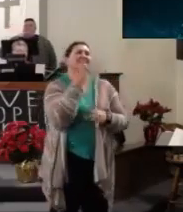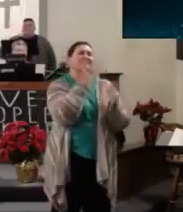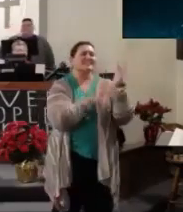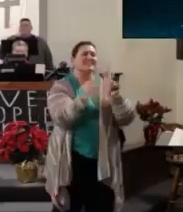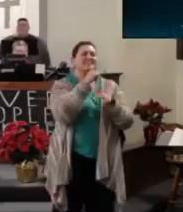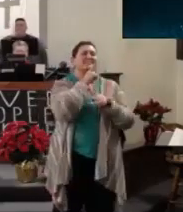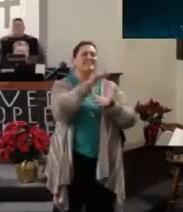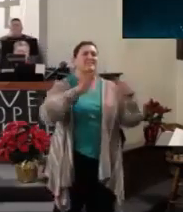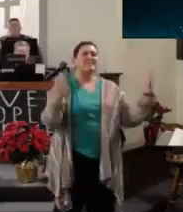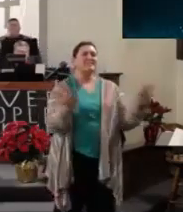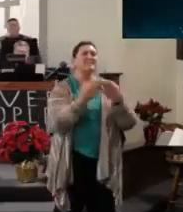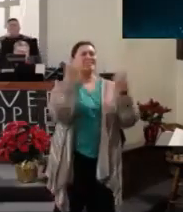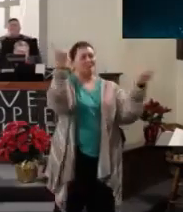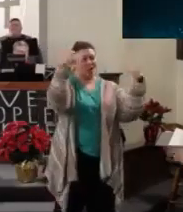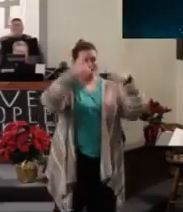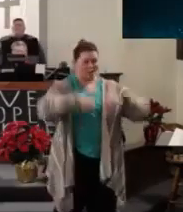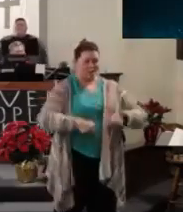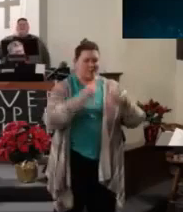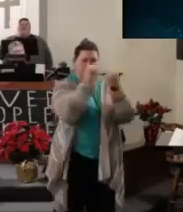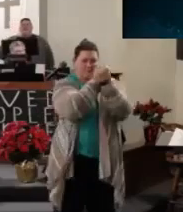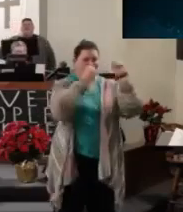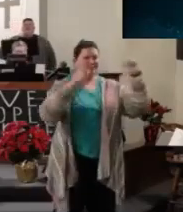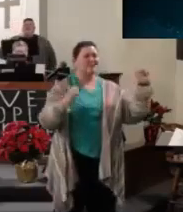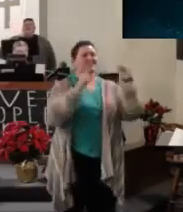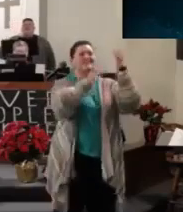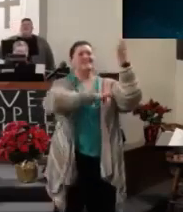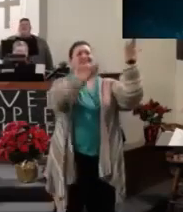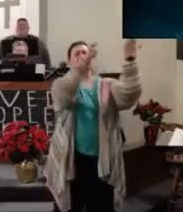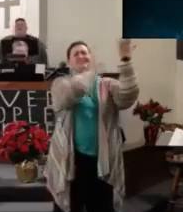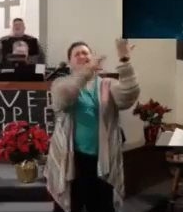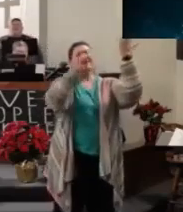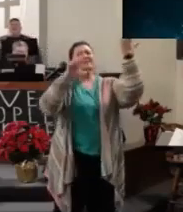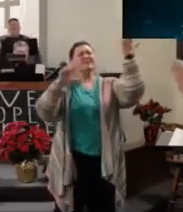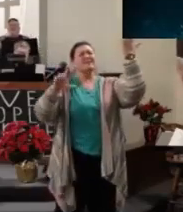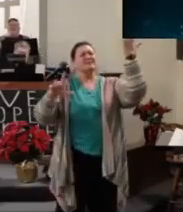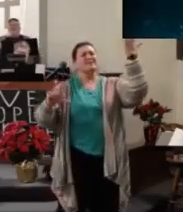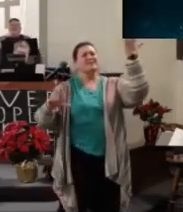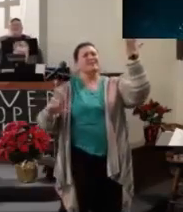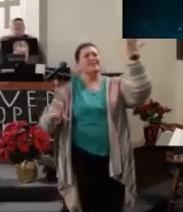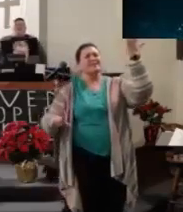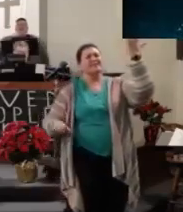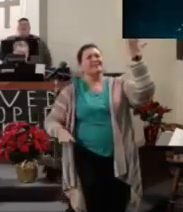us. For he is here, he's come to say,